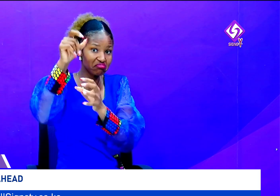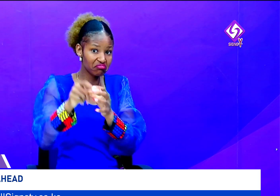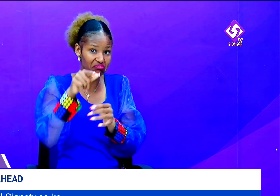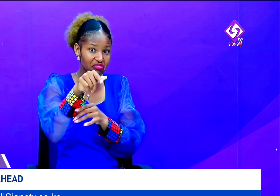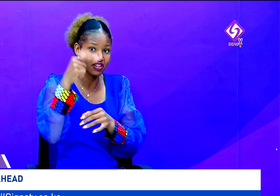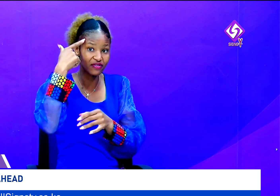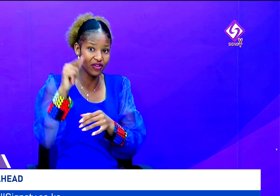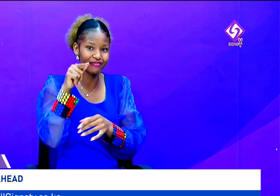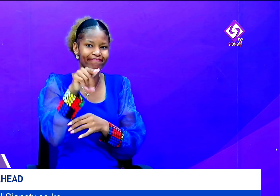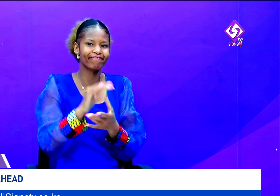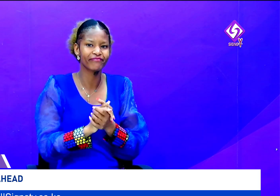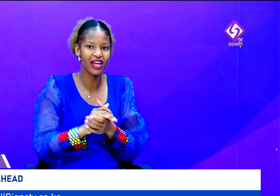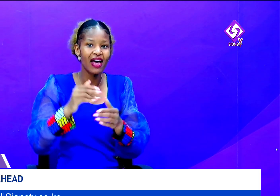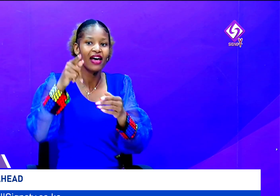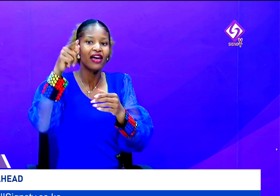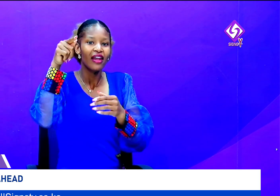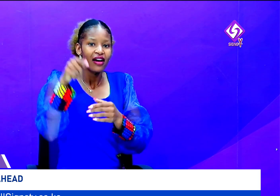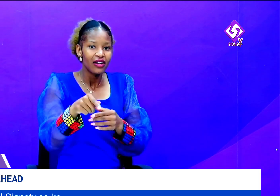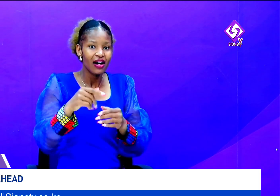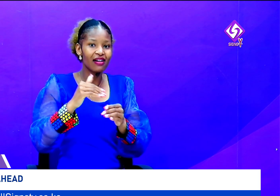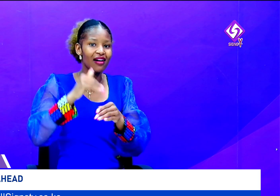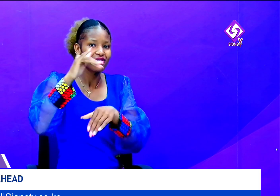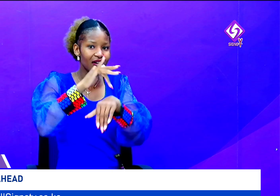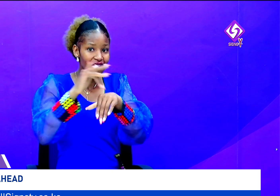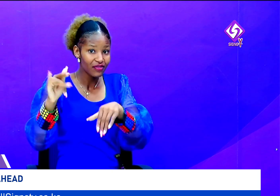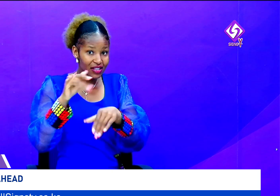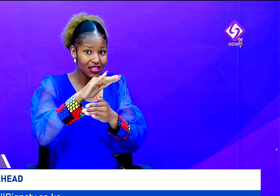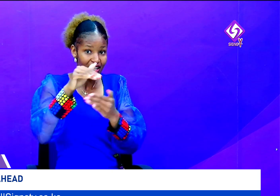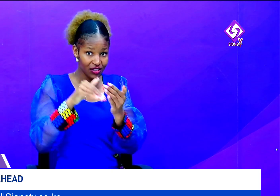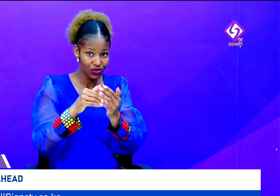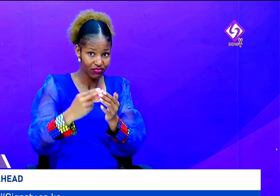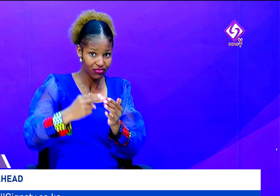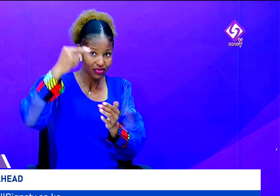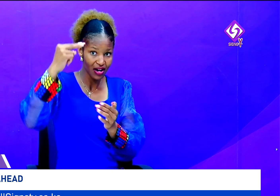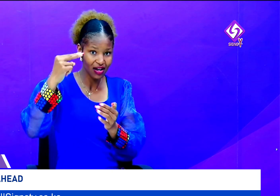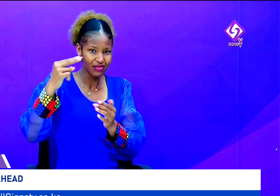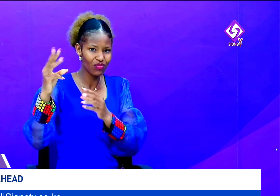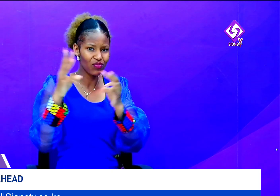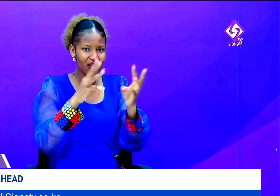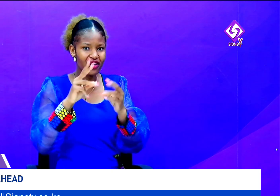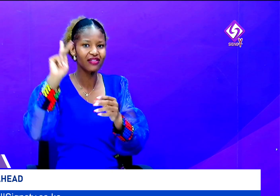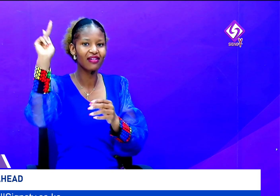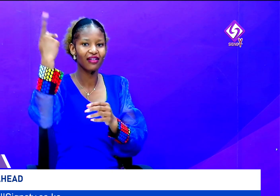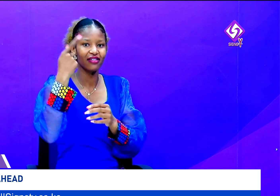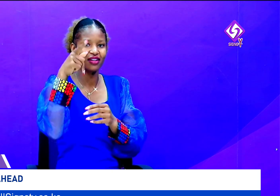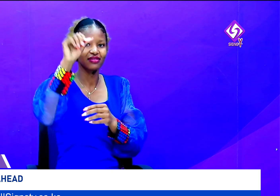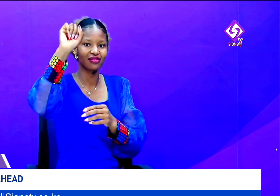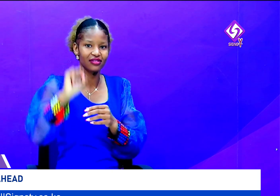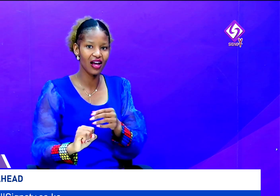In addition to the rainfall, cloud and cloudy conditions are anticipated to